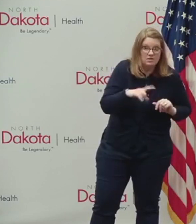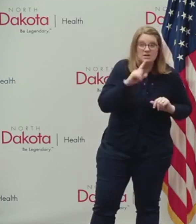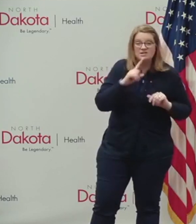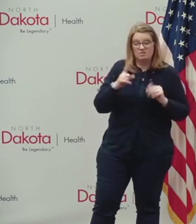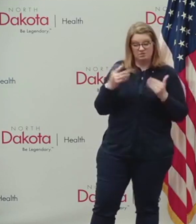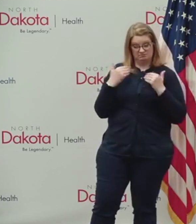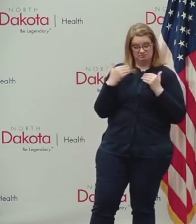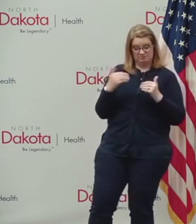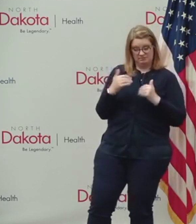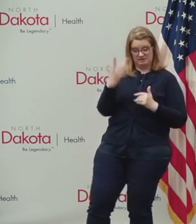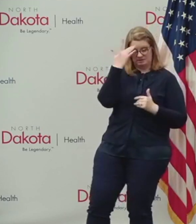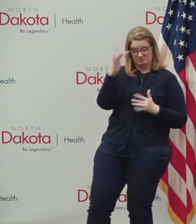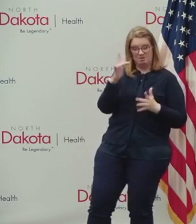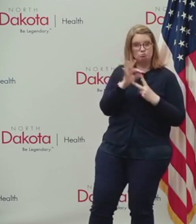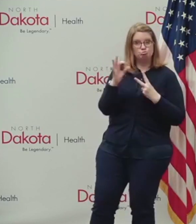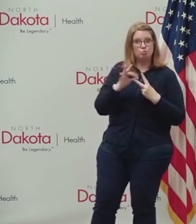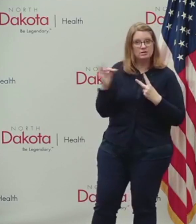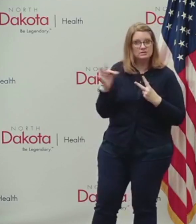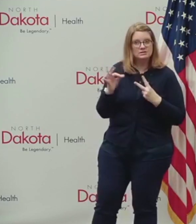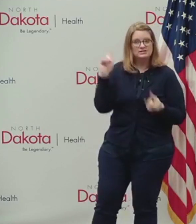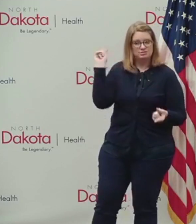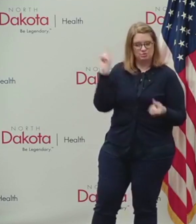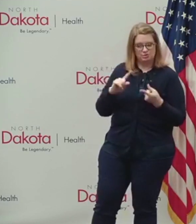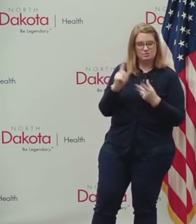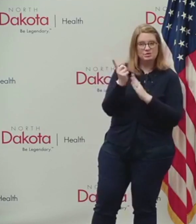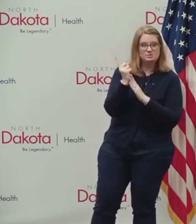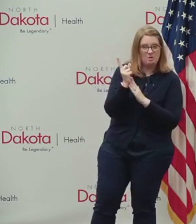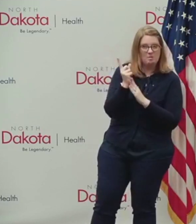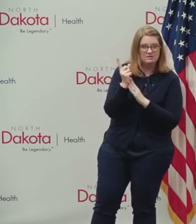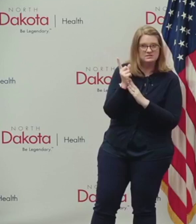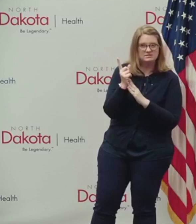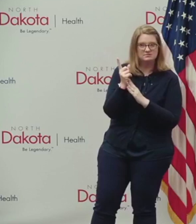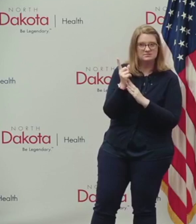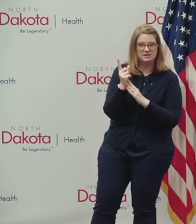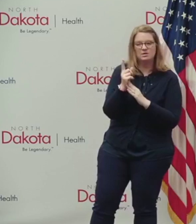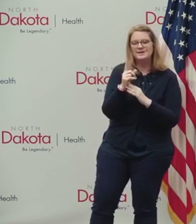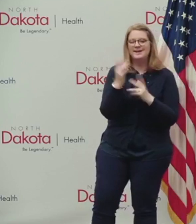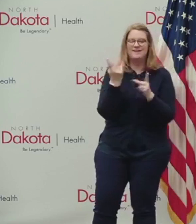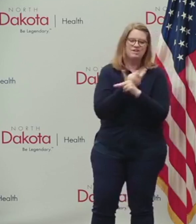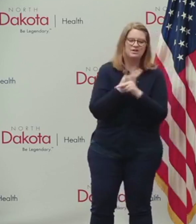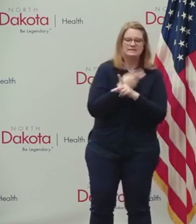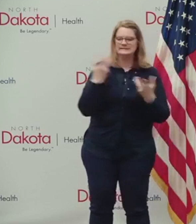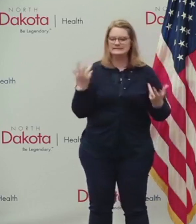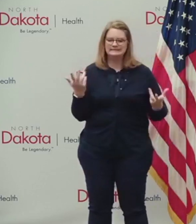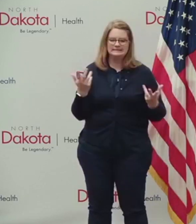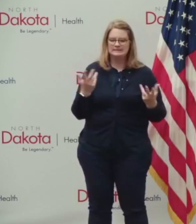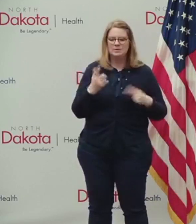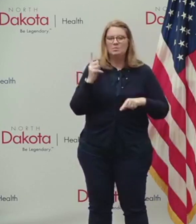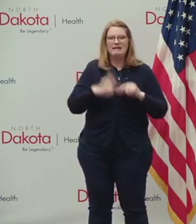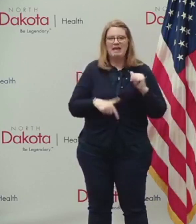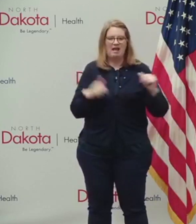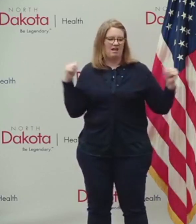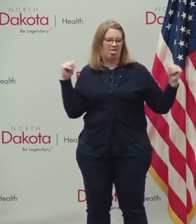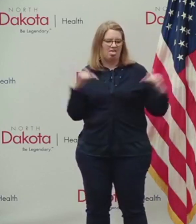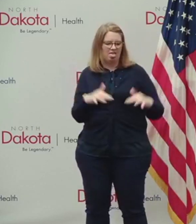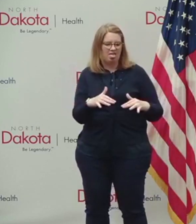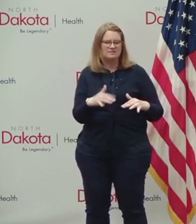choices to reduce transmissible moments in their organizations and find alternatives for how to continue